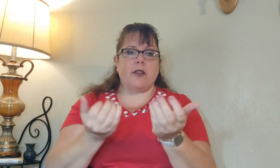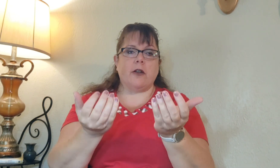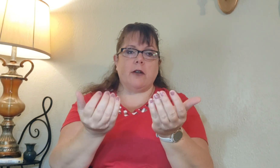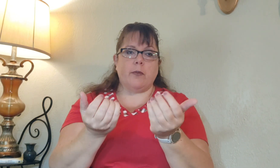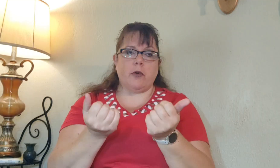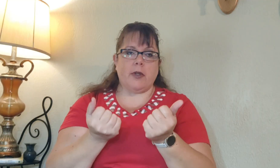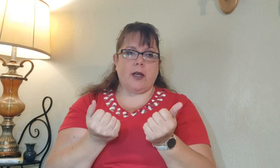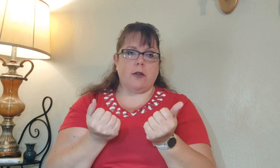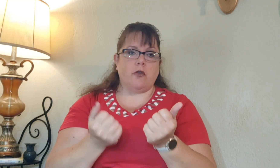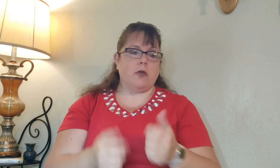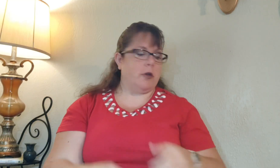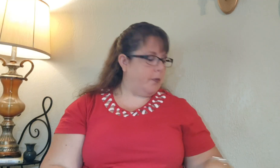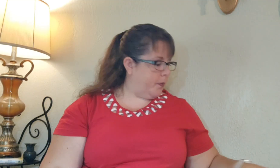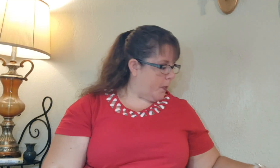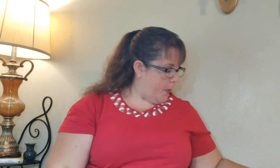together, pulling out the drawer.